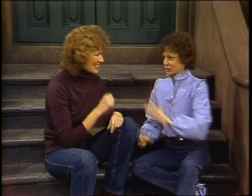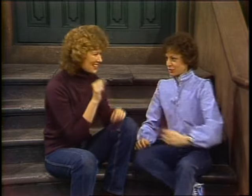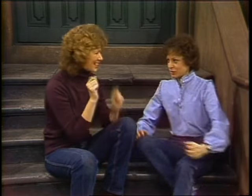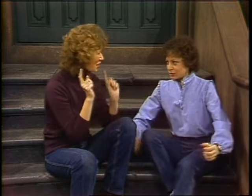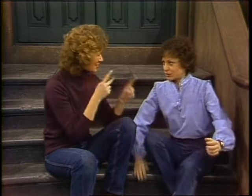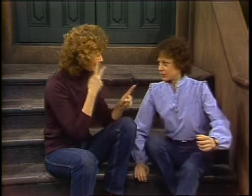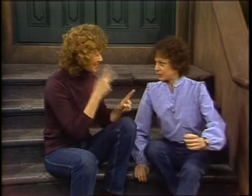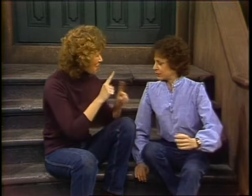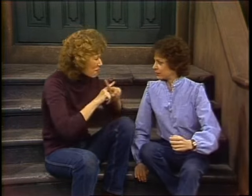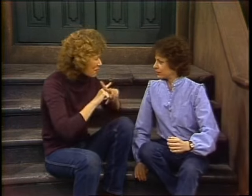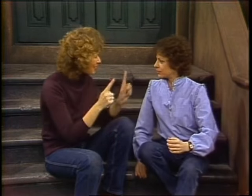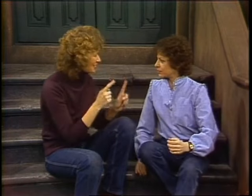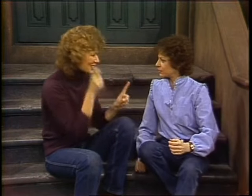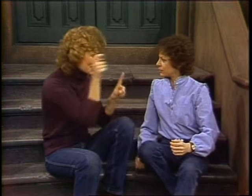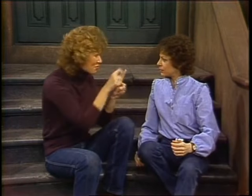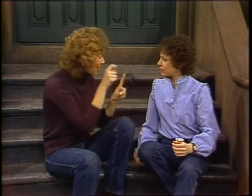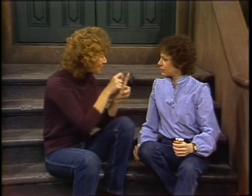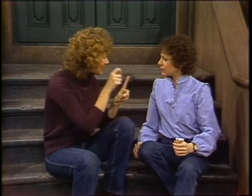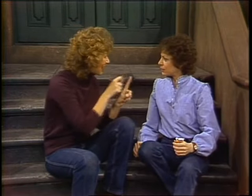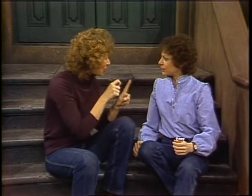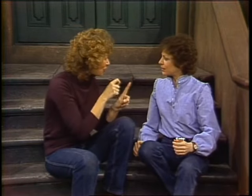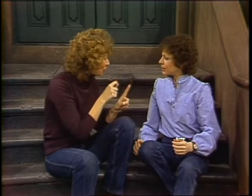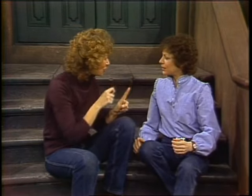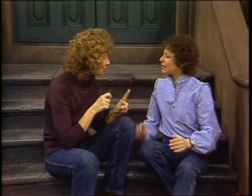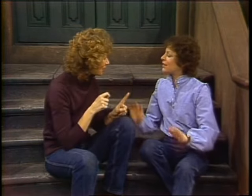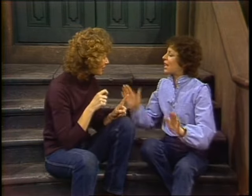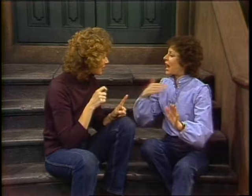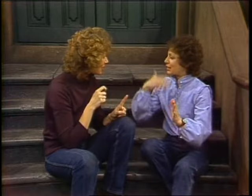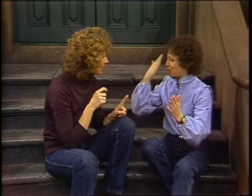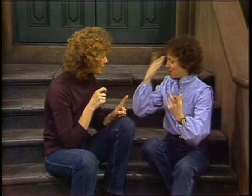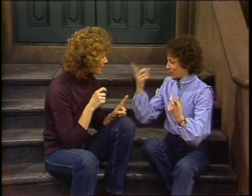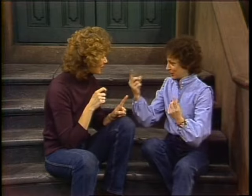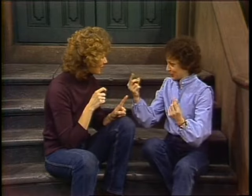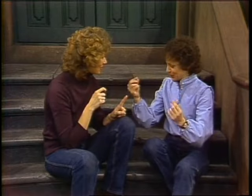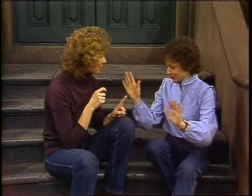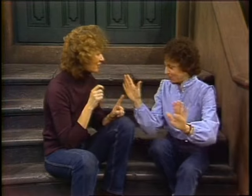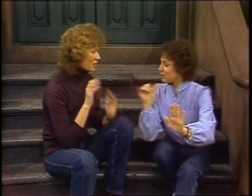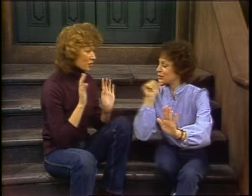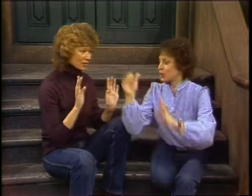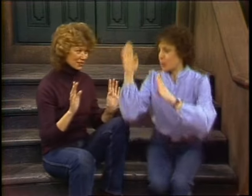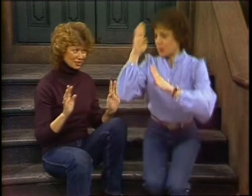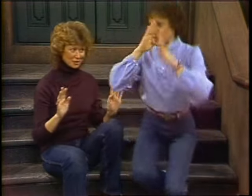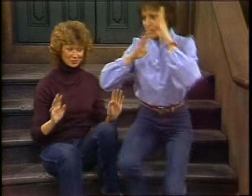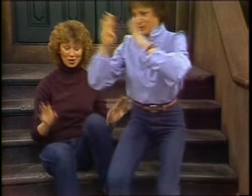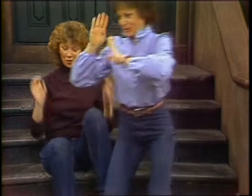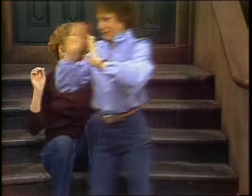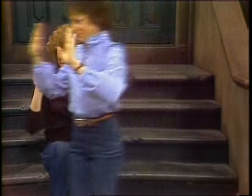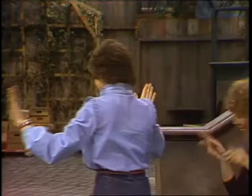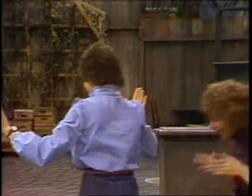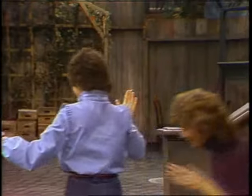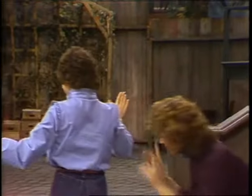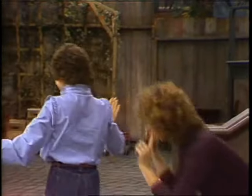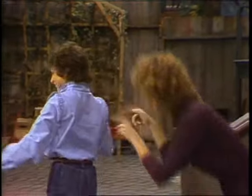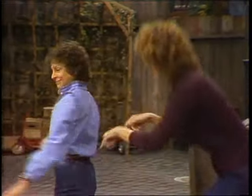Yeah, go see him, but he'll just grouch at you. You know what to do. Okay, let's go.